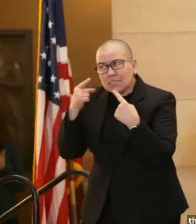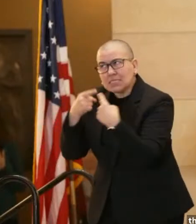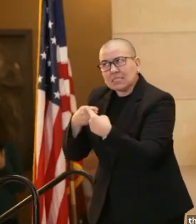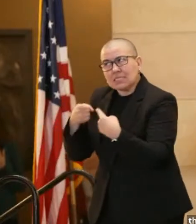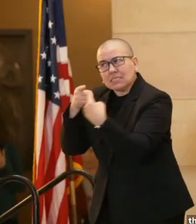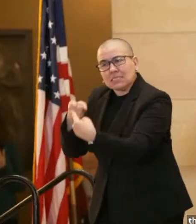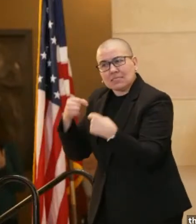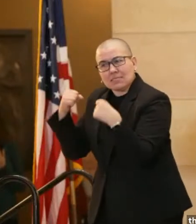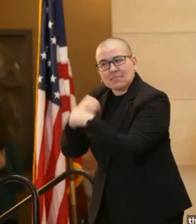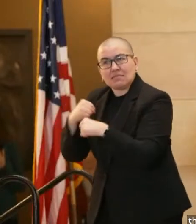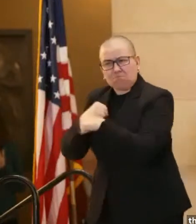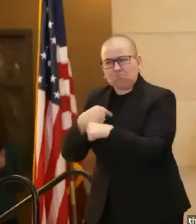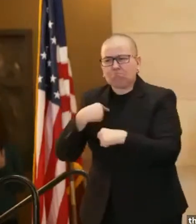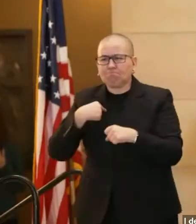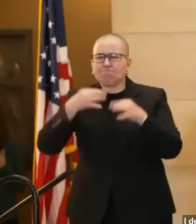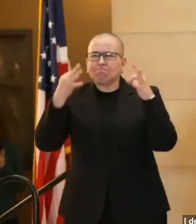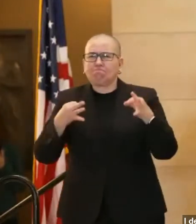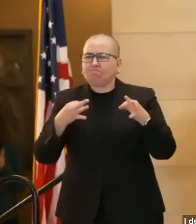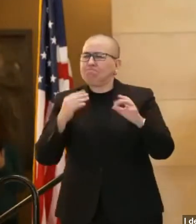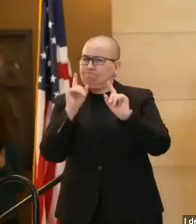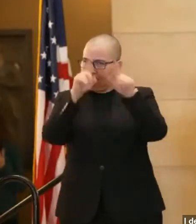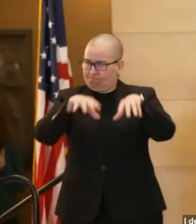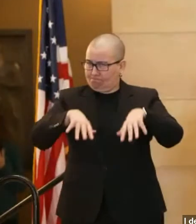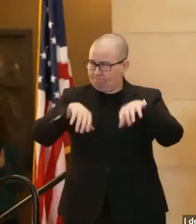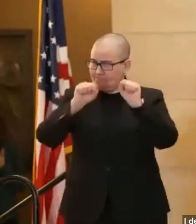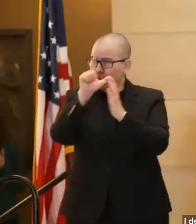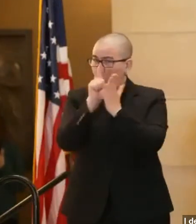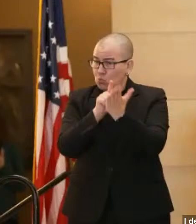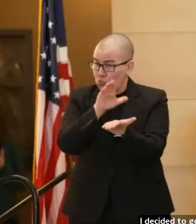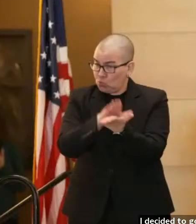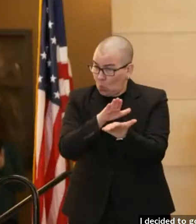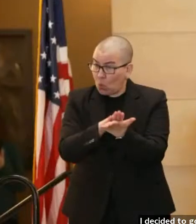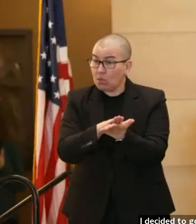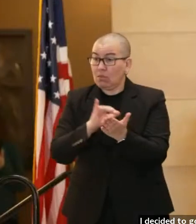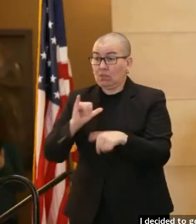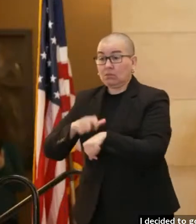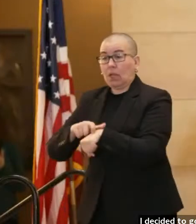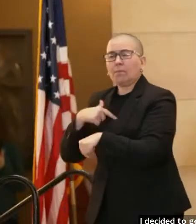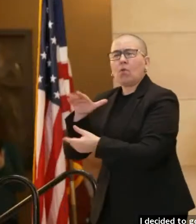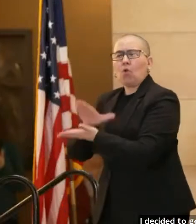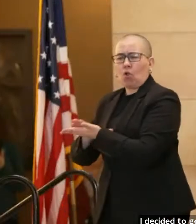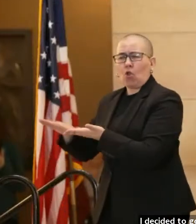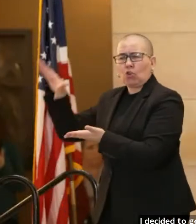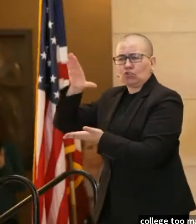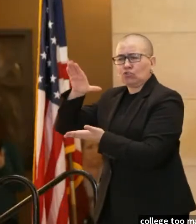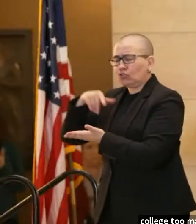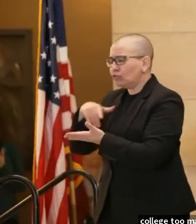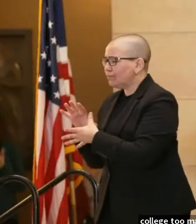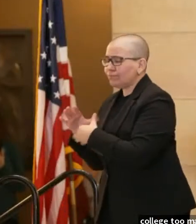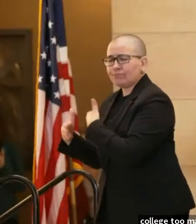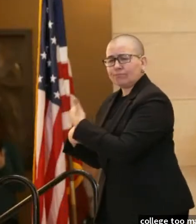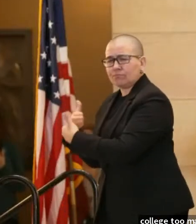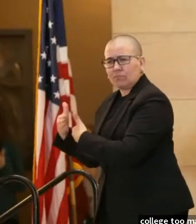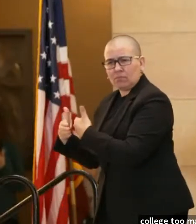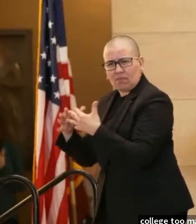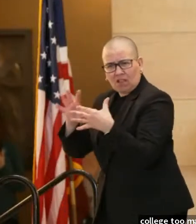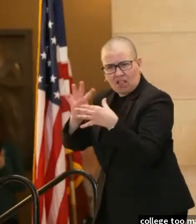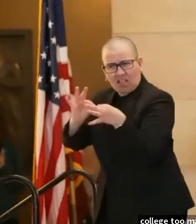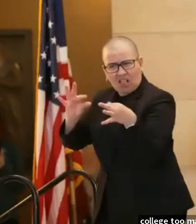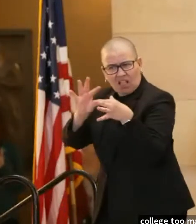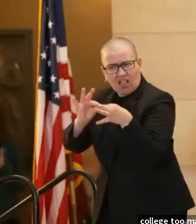to go to law school because when I was in college, too many of my friends told me about their experiences of being survivors of